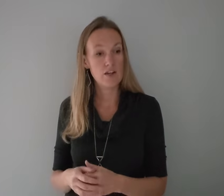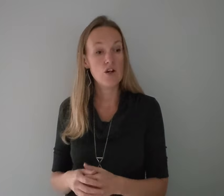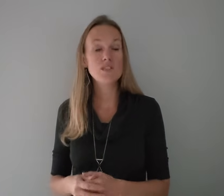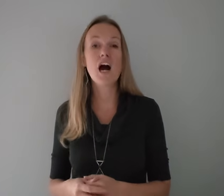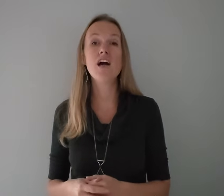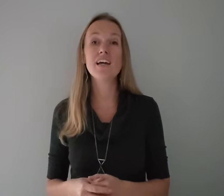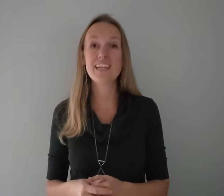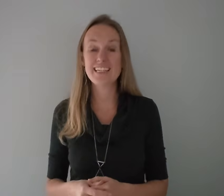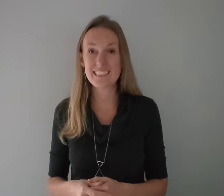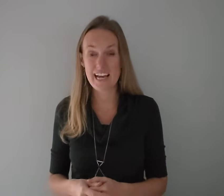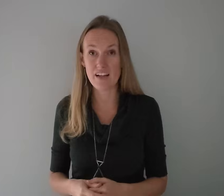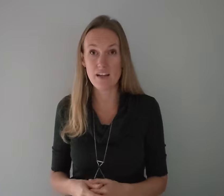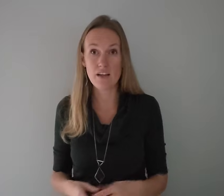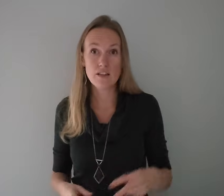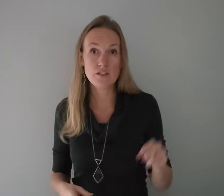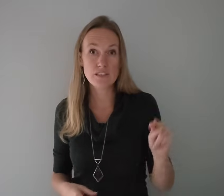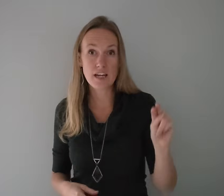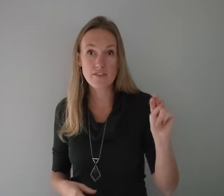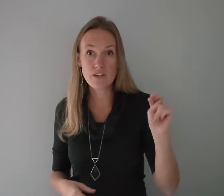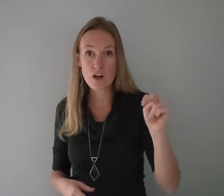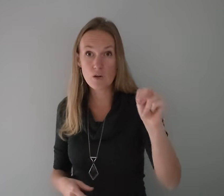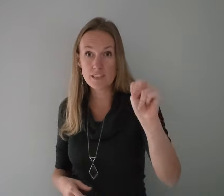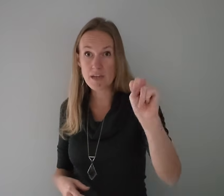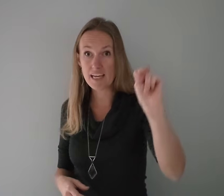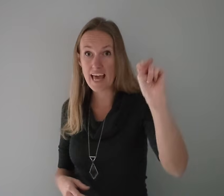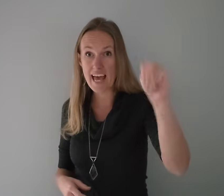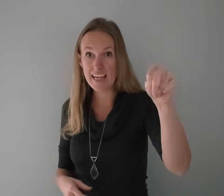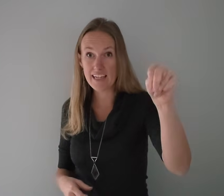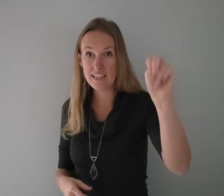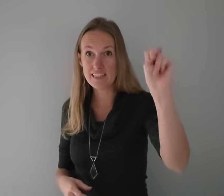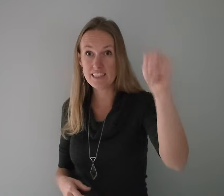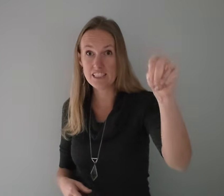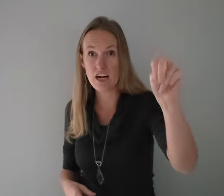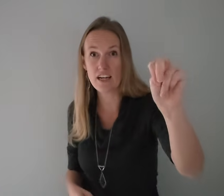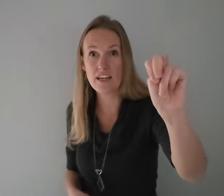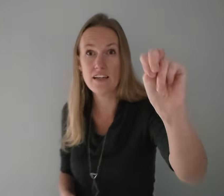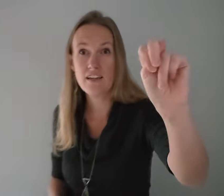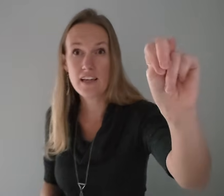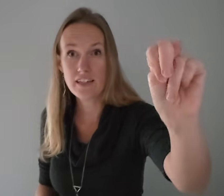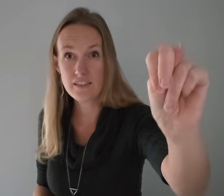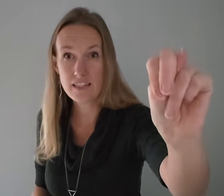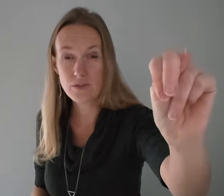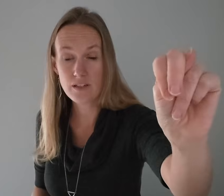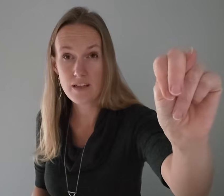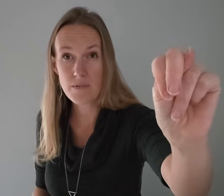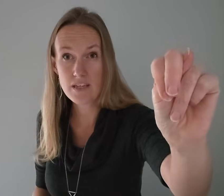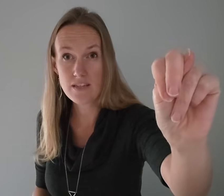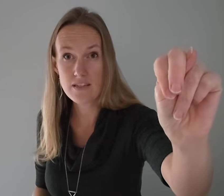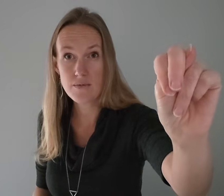No tongue can tell. So the sign for no is to make an N and to just knock it. Okay, so that's where your thumb is, in between